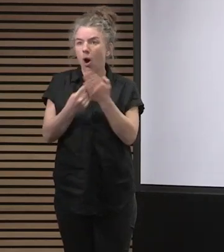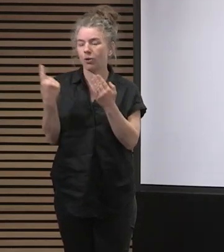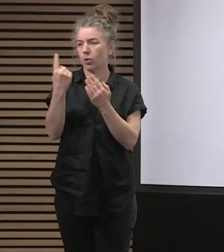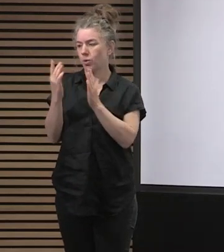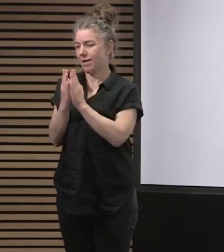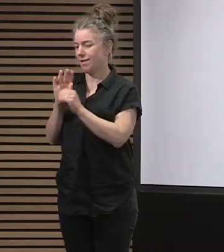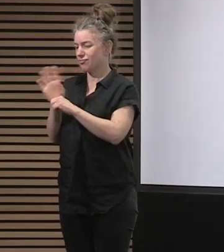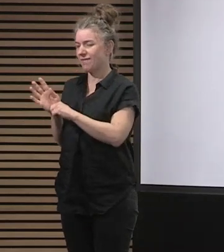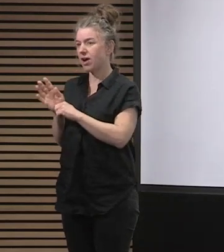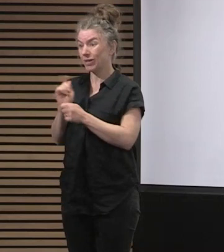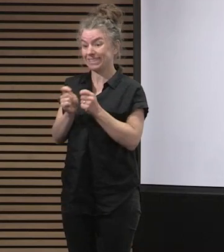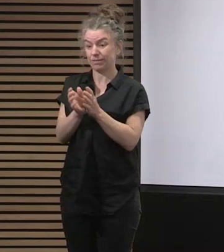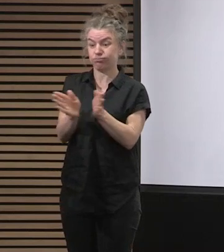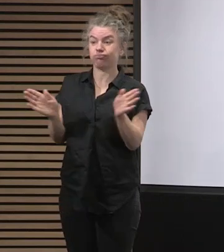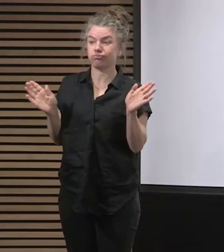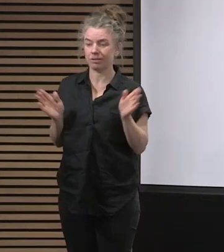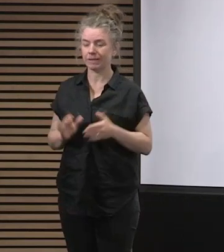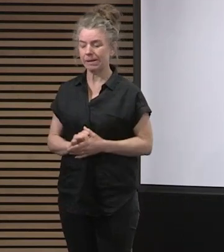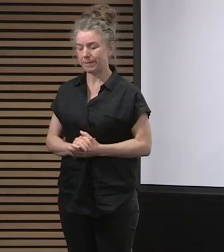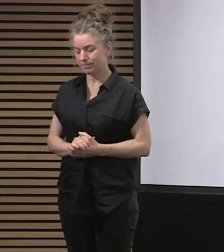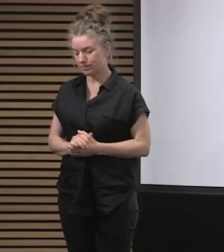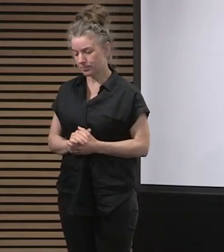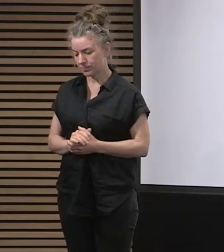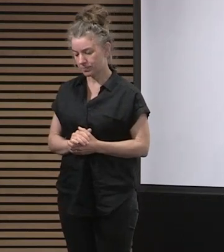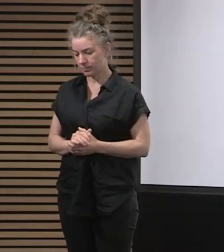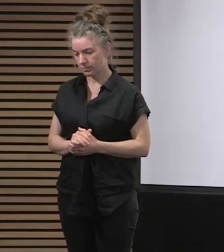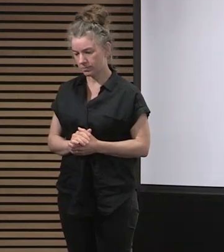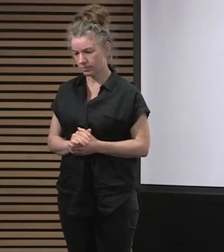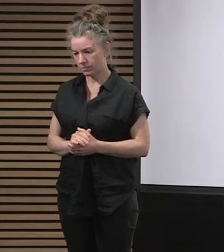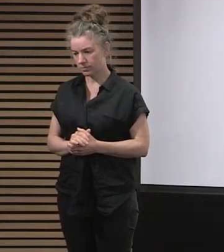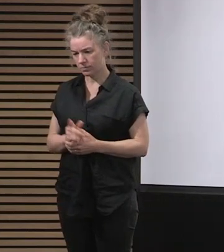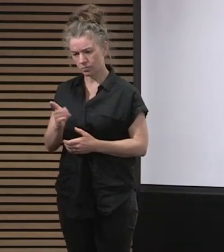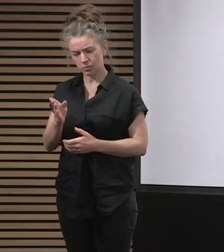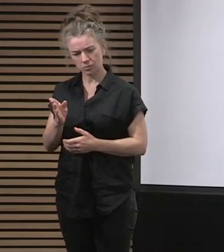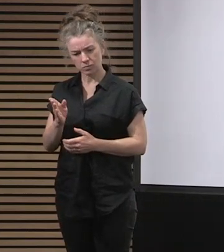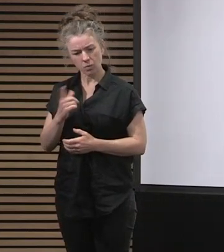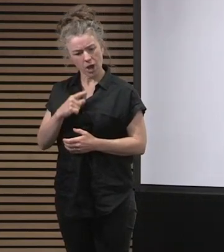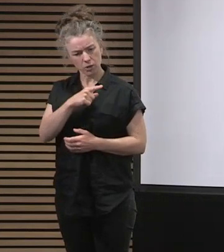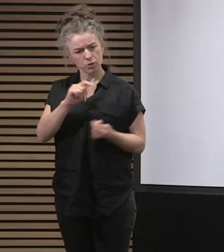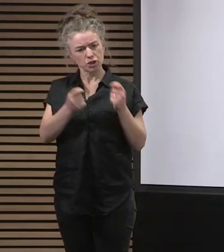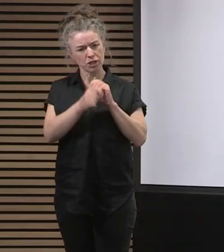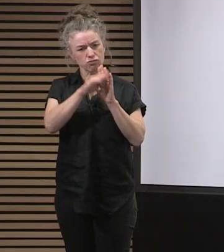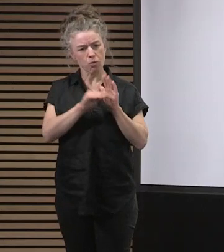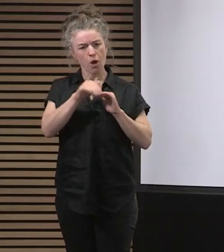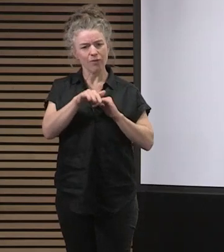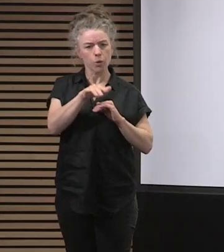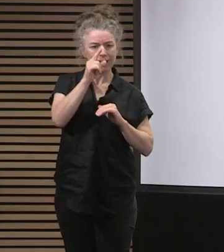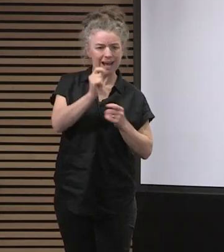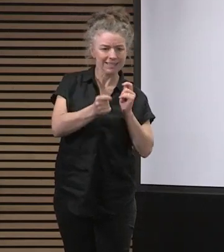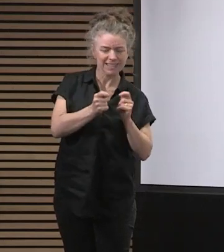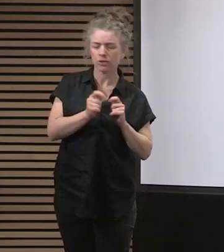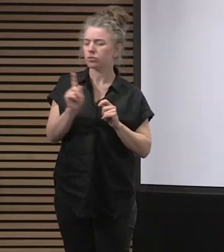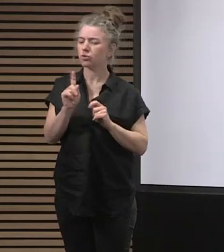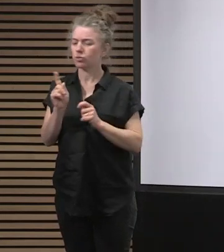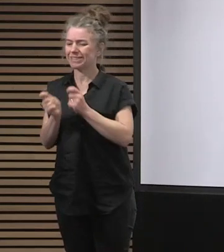that contact history. What is it that we're hearing? Widening. What's the specific reason for that? Well, actually, our technical advisory